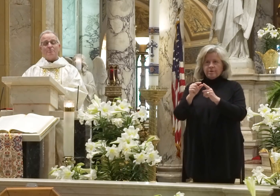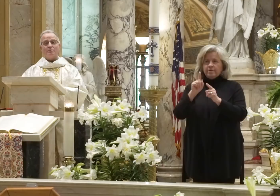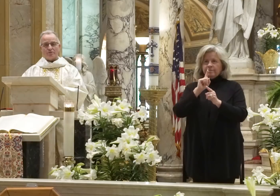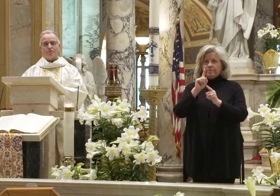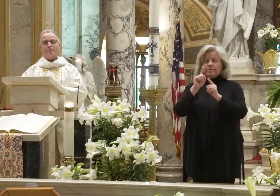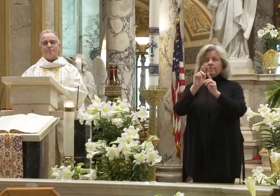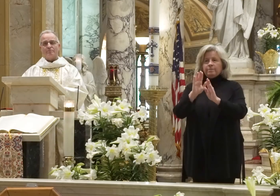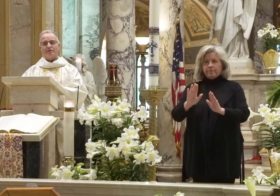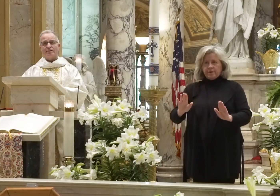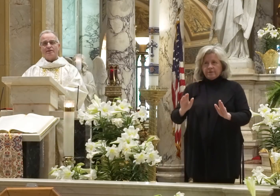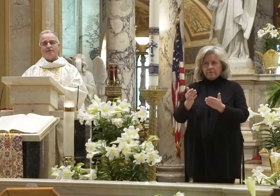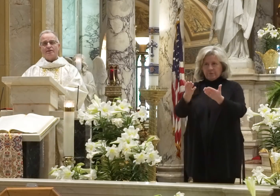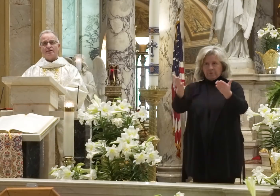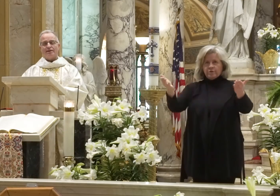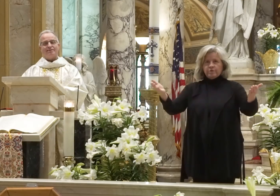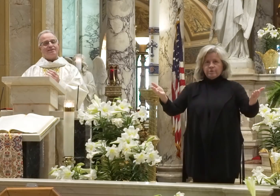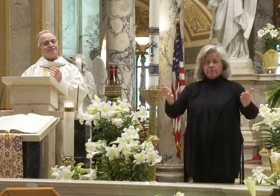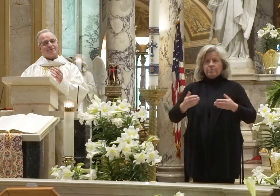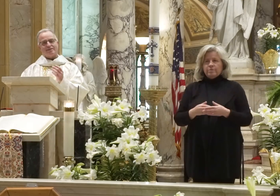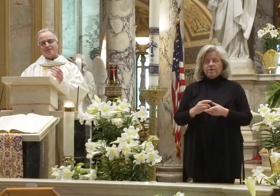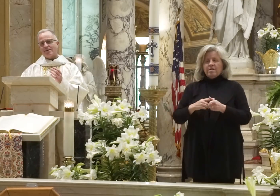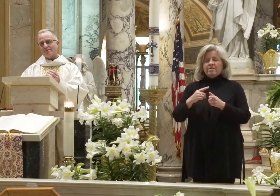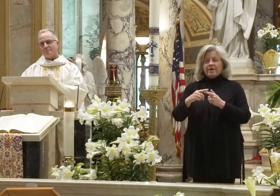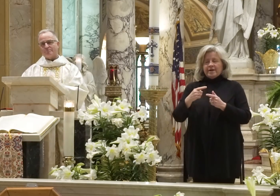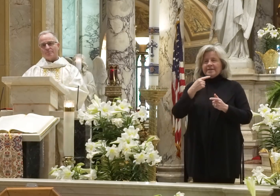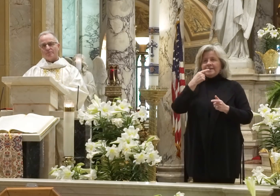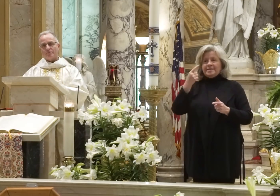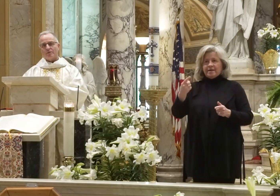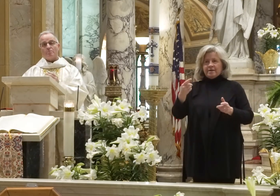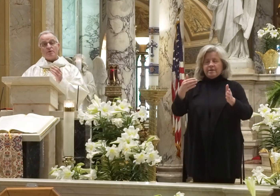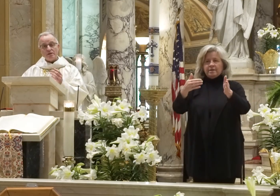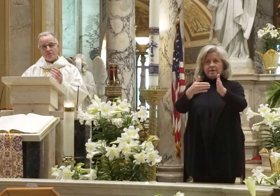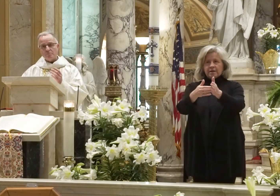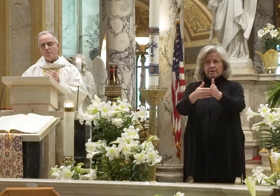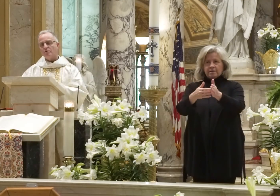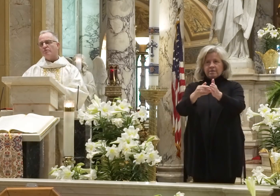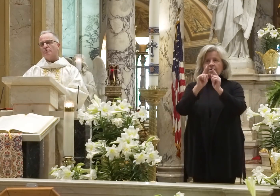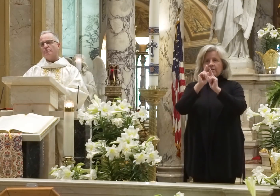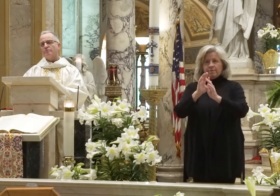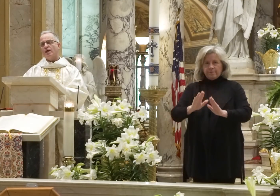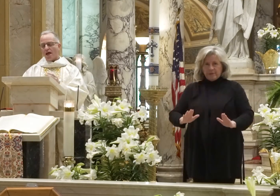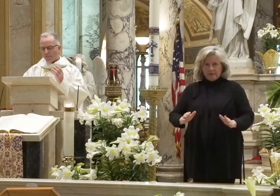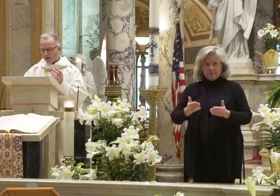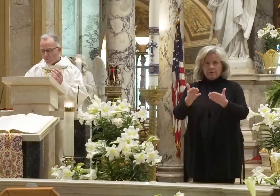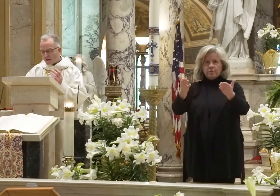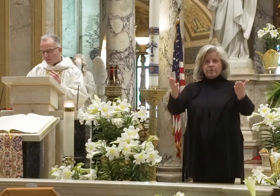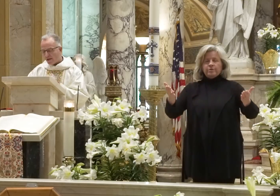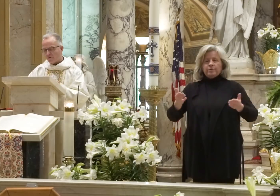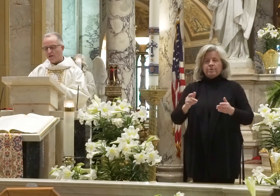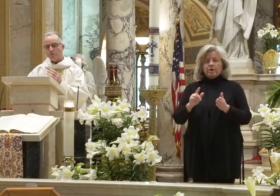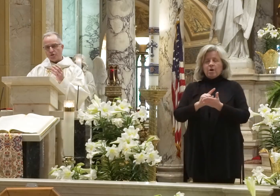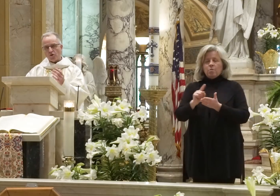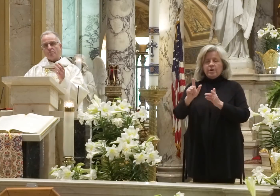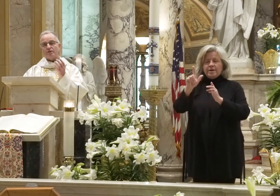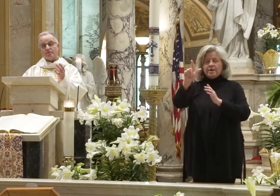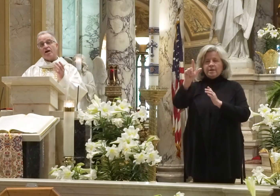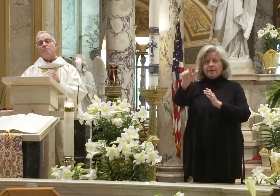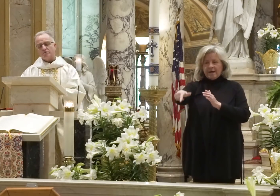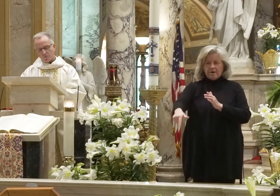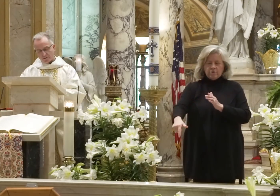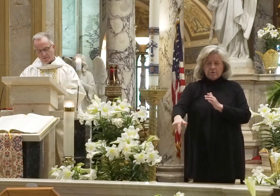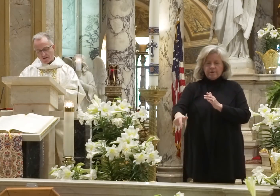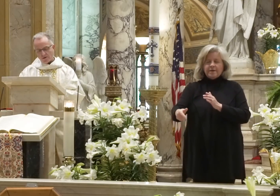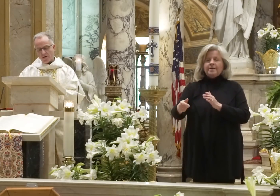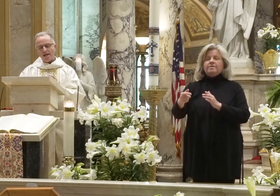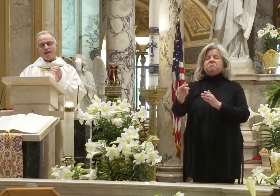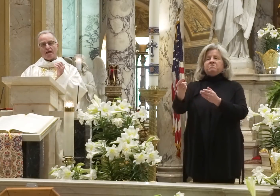"Peace be with you." And then he said it again, "Peace be with you." And then a week later, he returned because